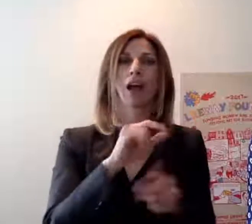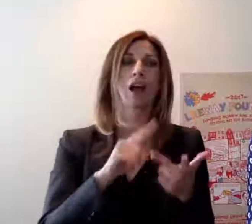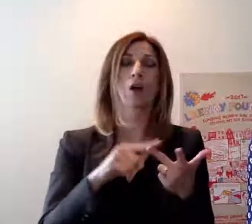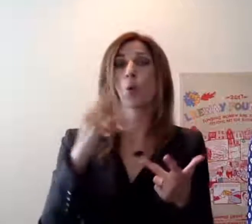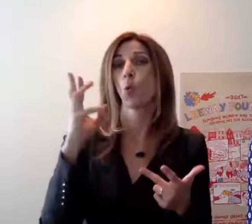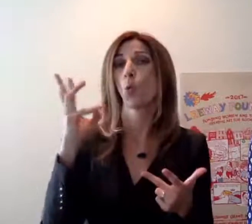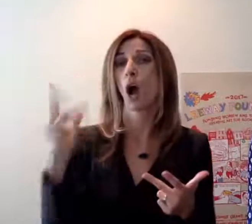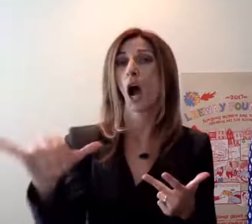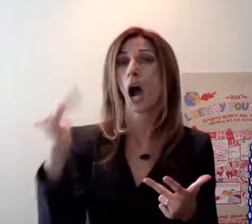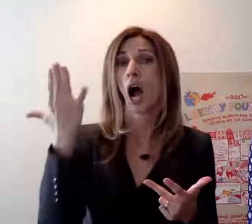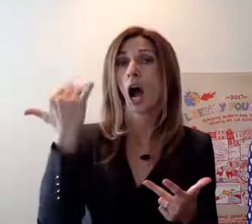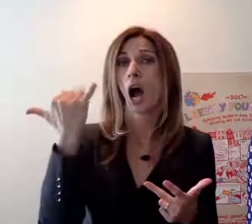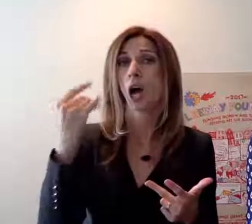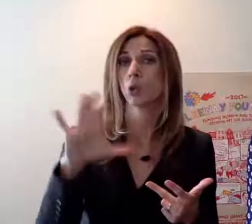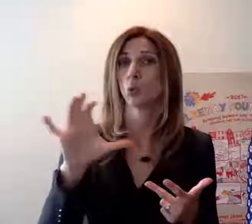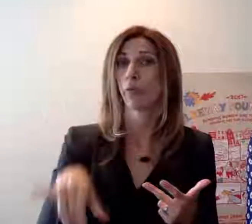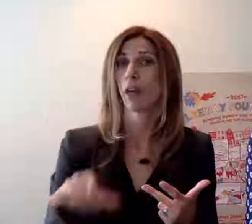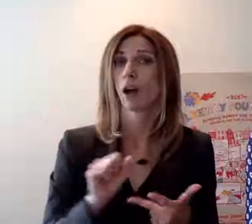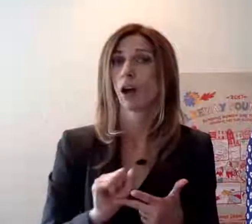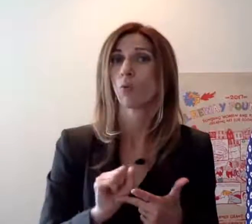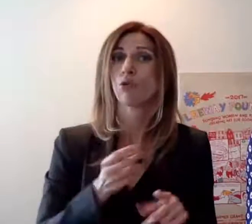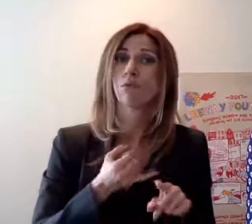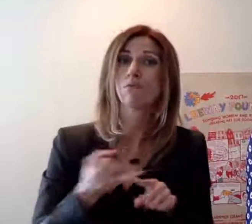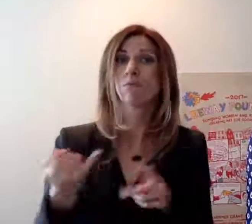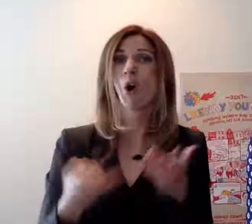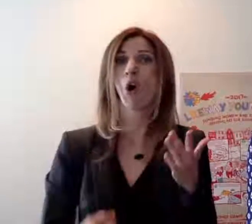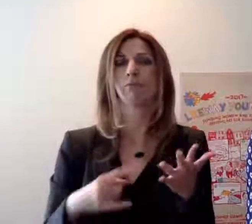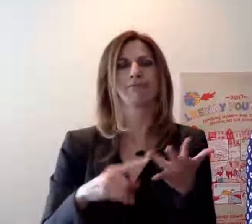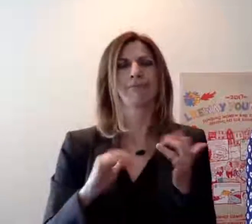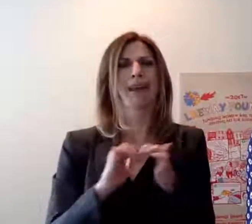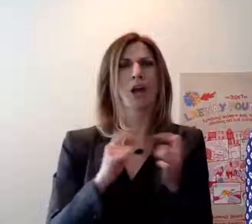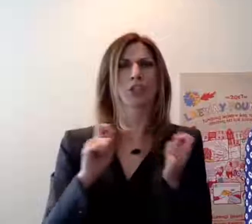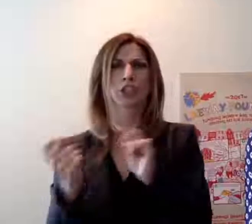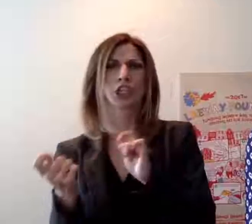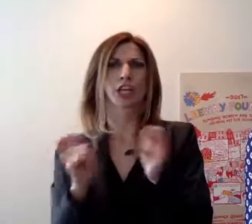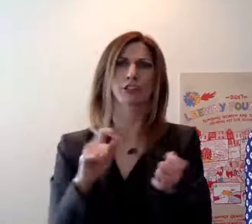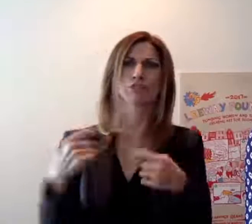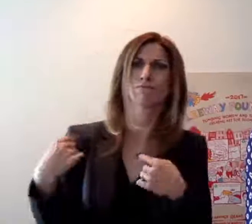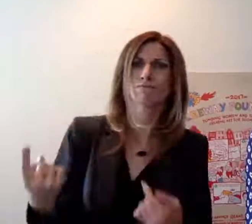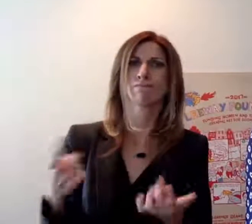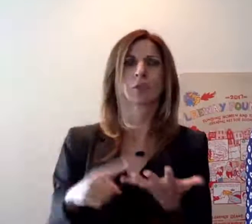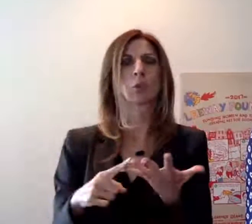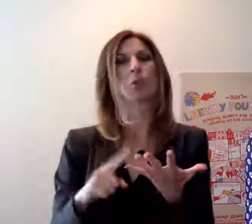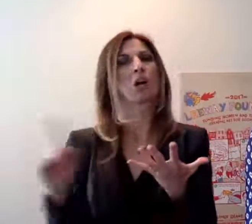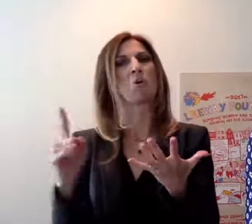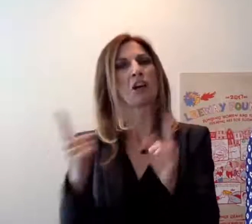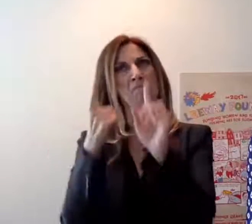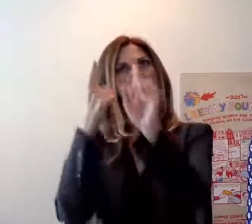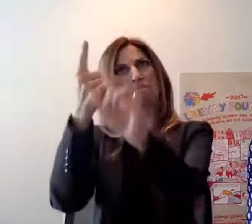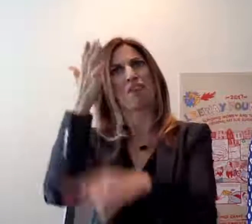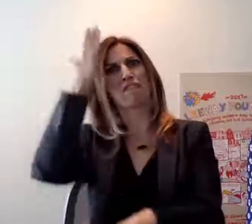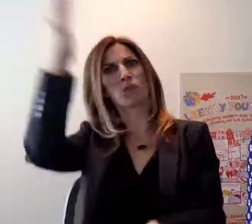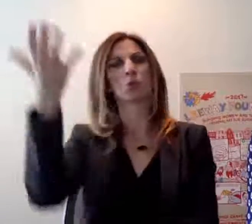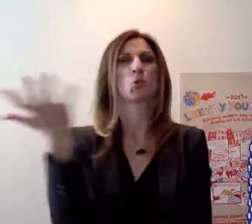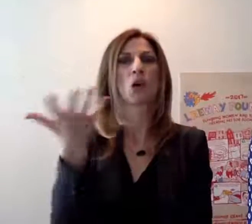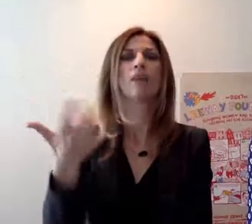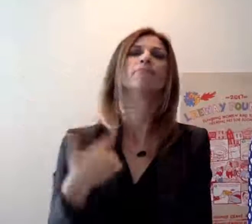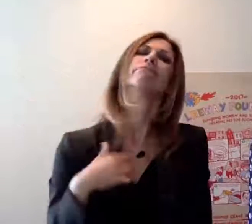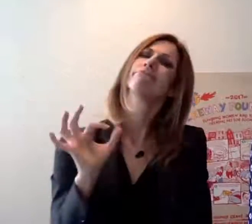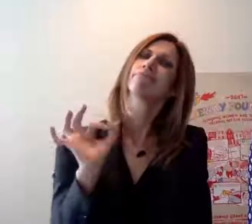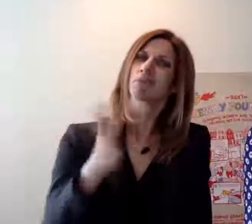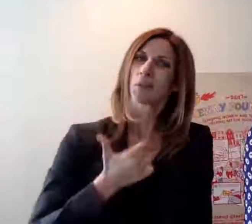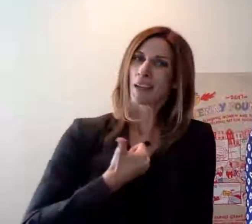it, how has it changed, and where is it going, right? So I can give myself as